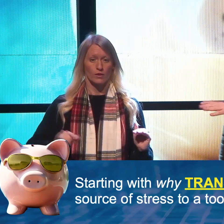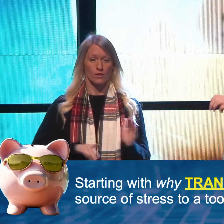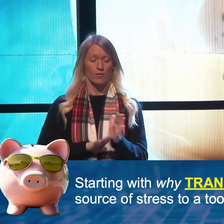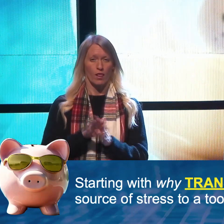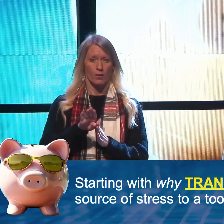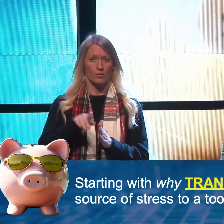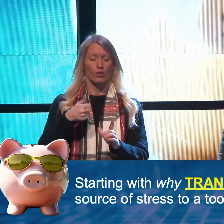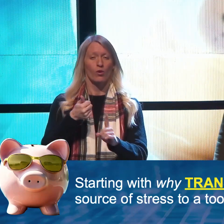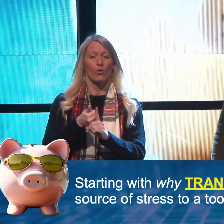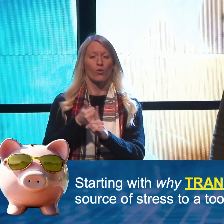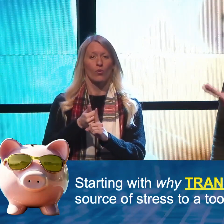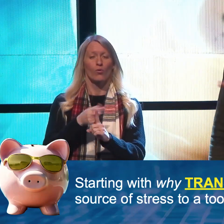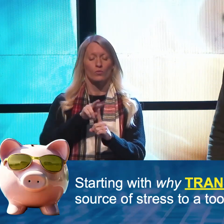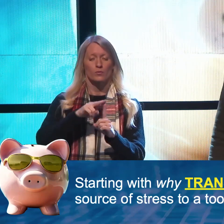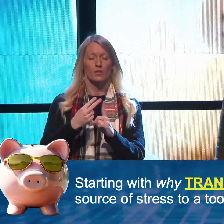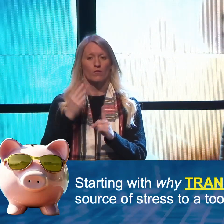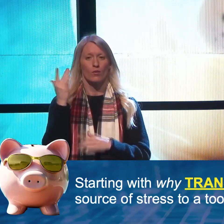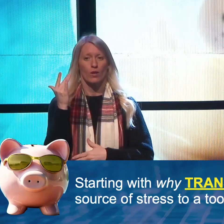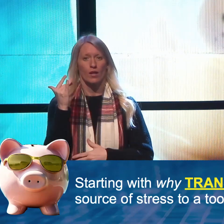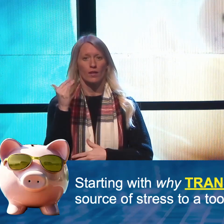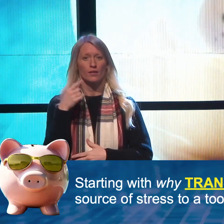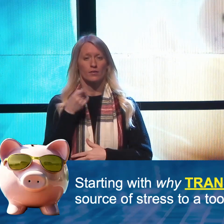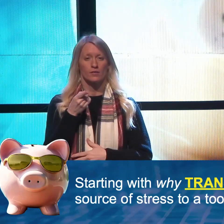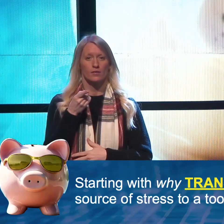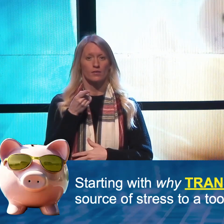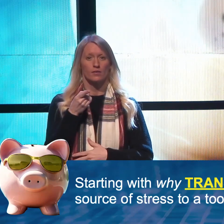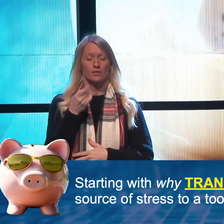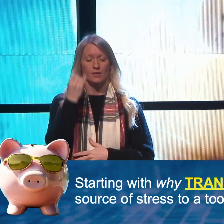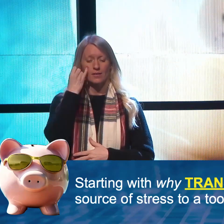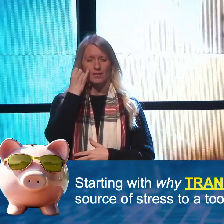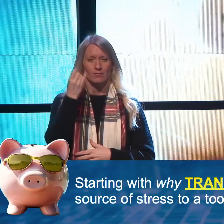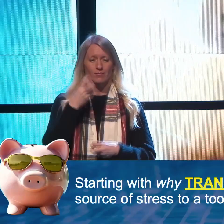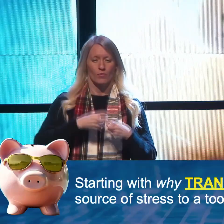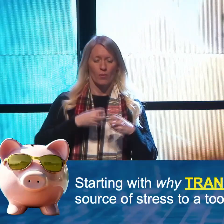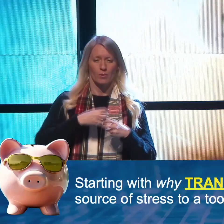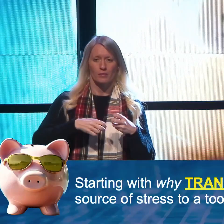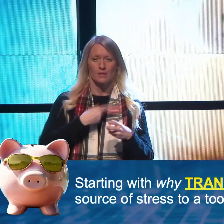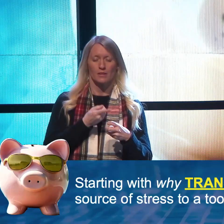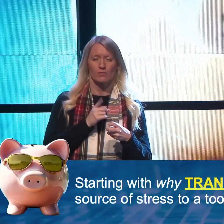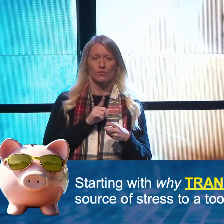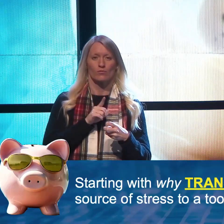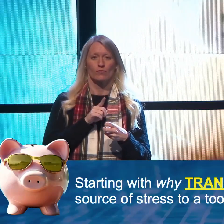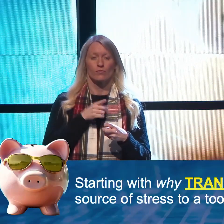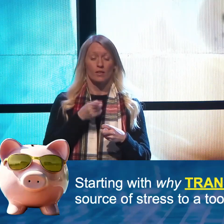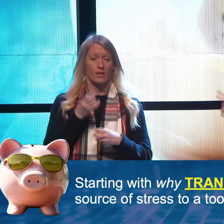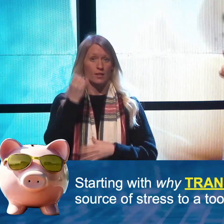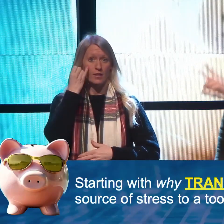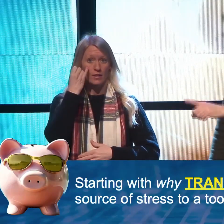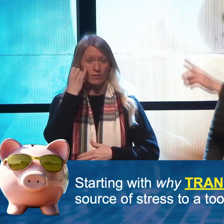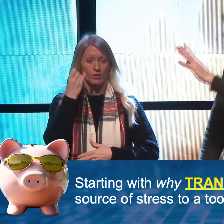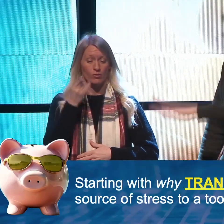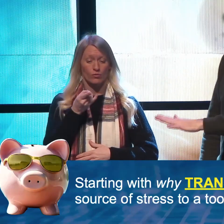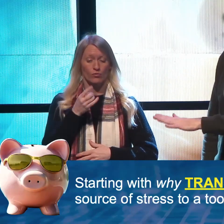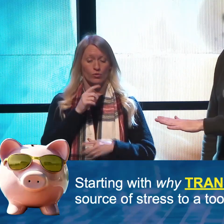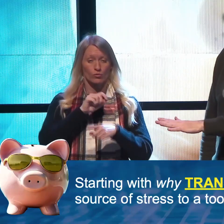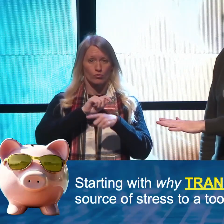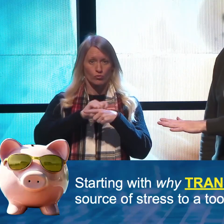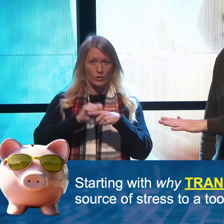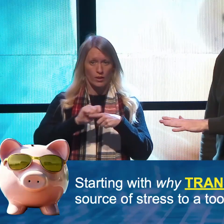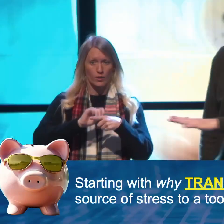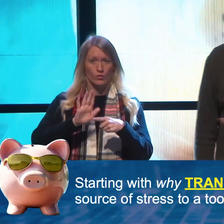that why, it causes all kinds of problems. But it will train your children to the importance of having a